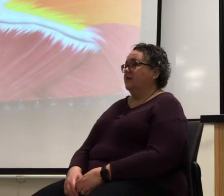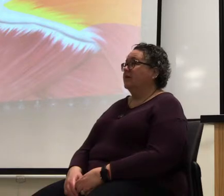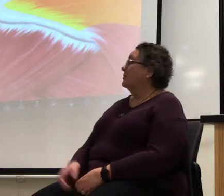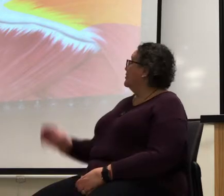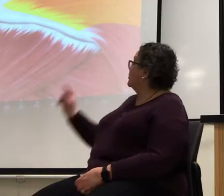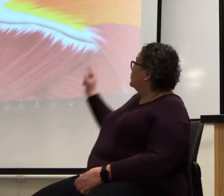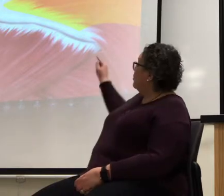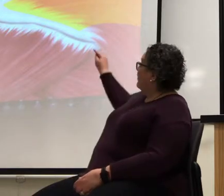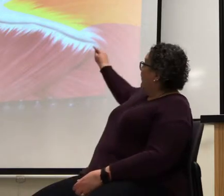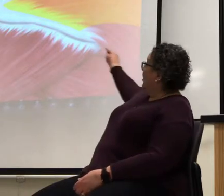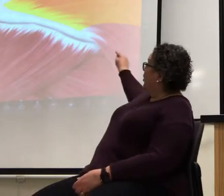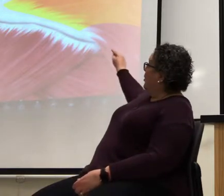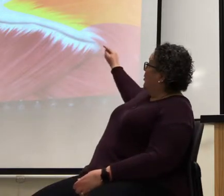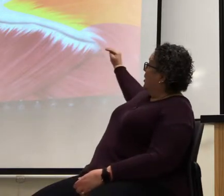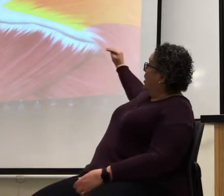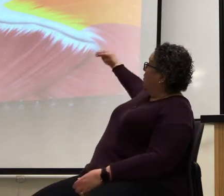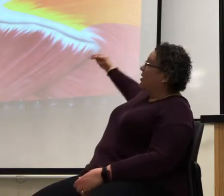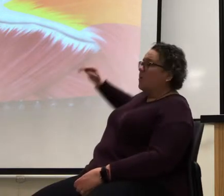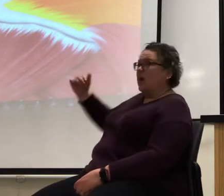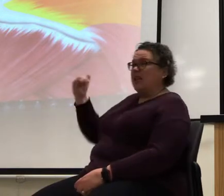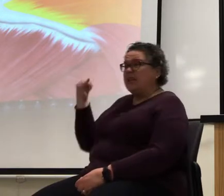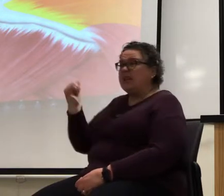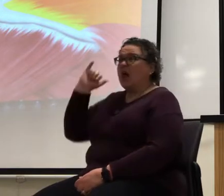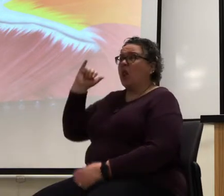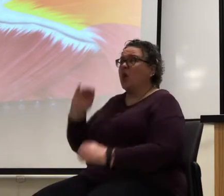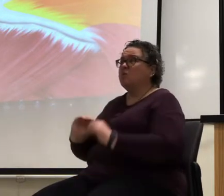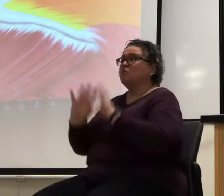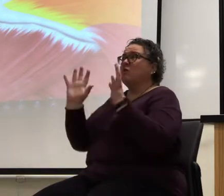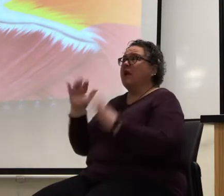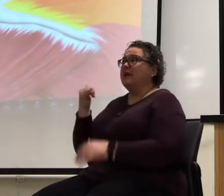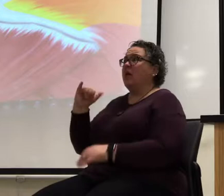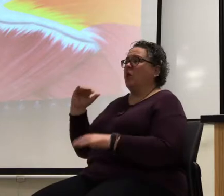acromion, scapular spine.